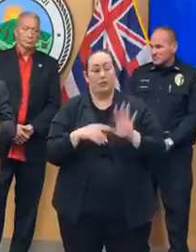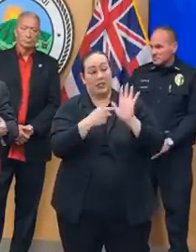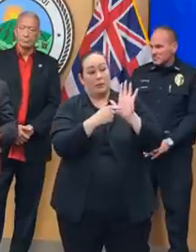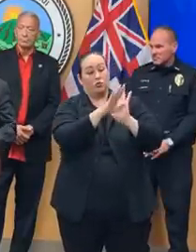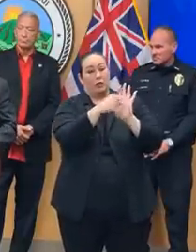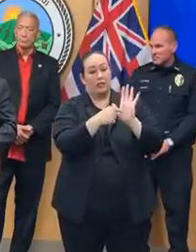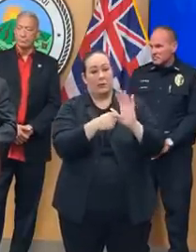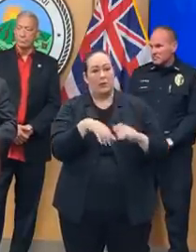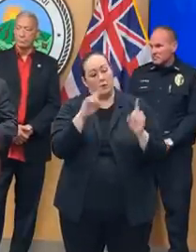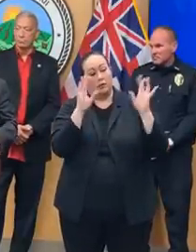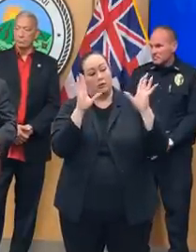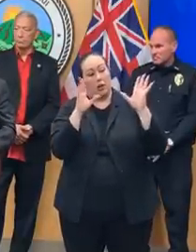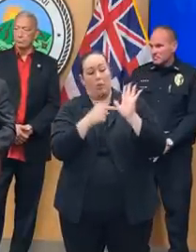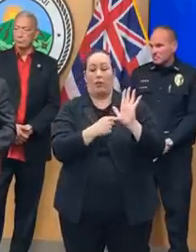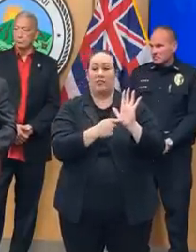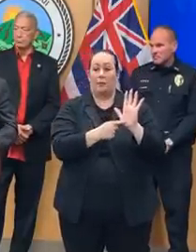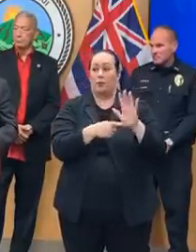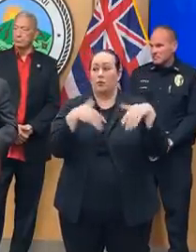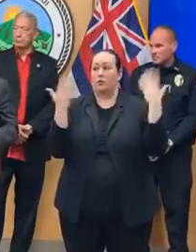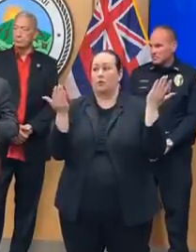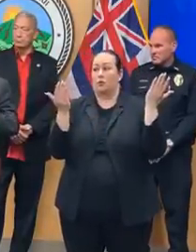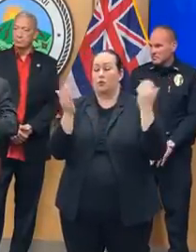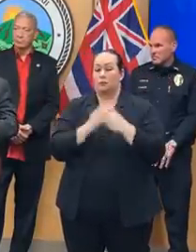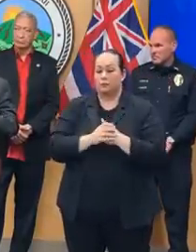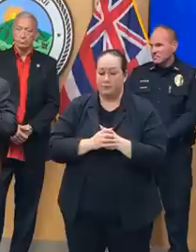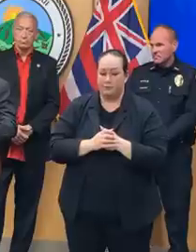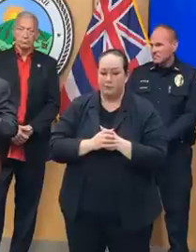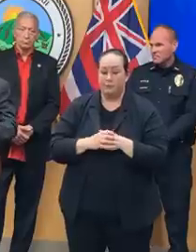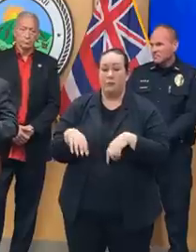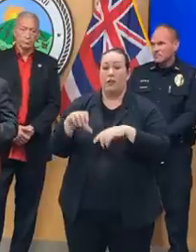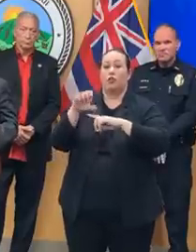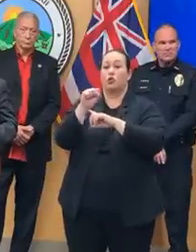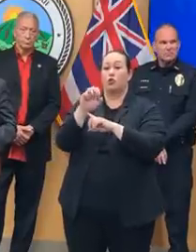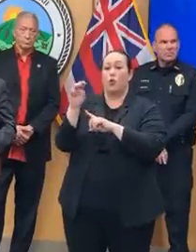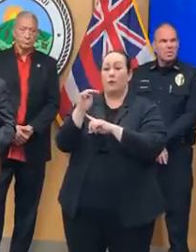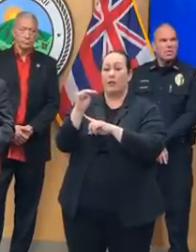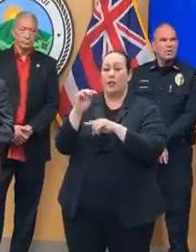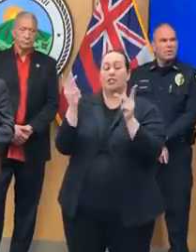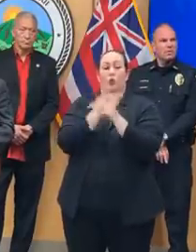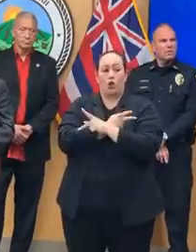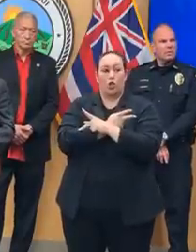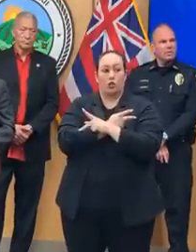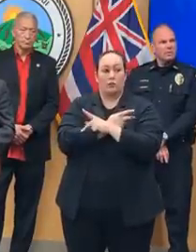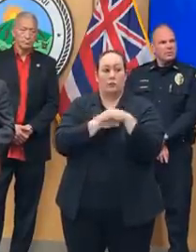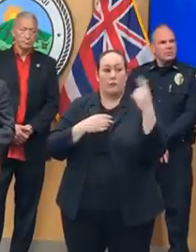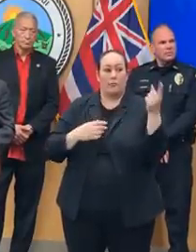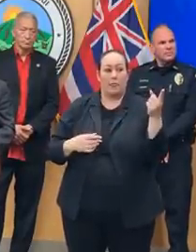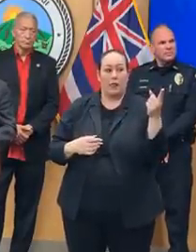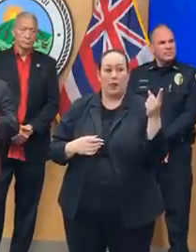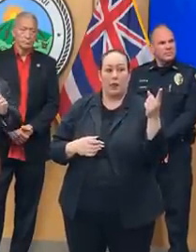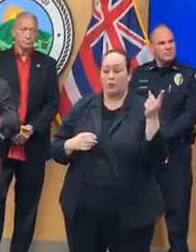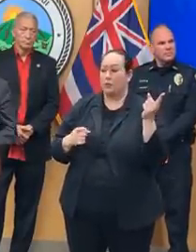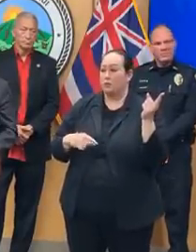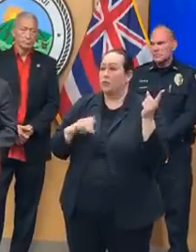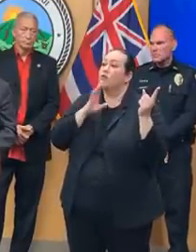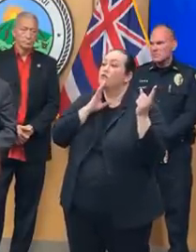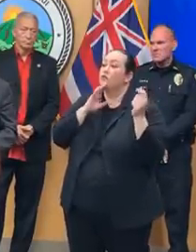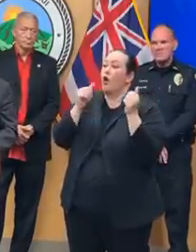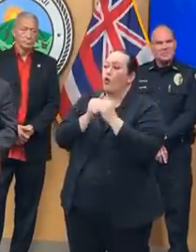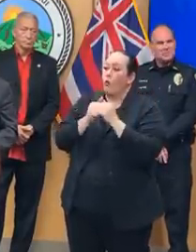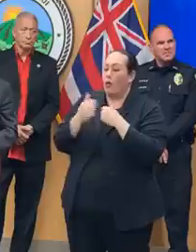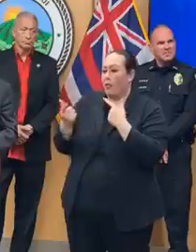it's a terrible example because social media is the worst Well, source. sir, you just have to go out and talk out people out of the street. I think